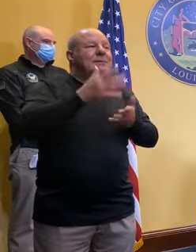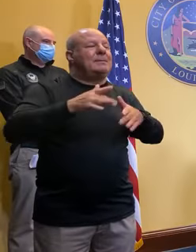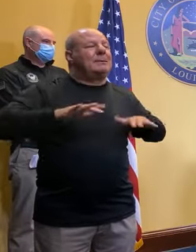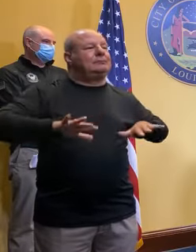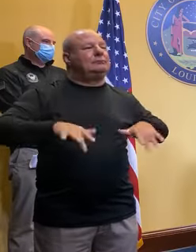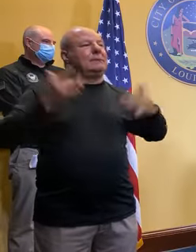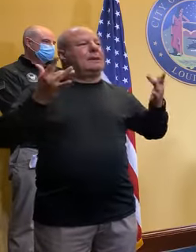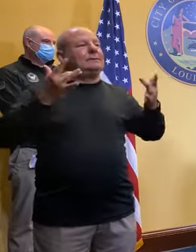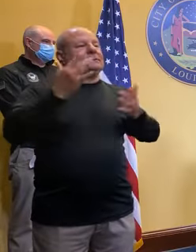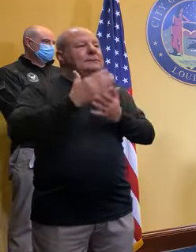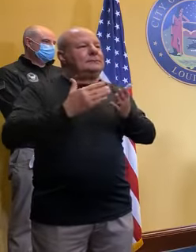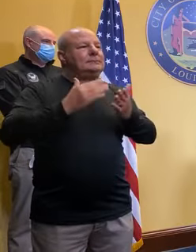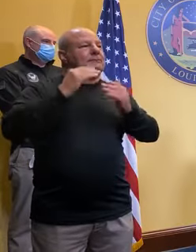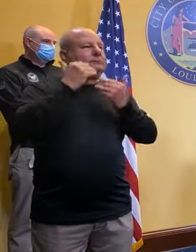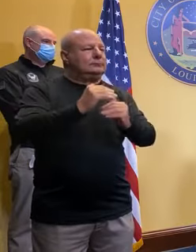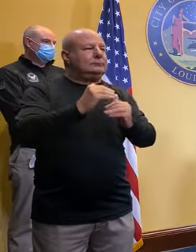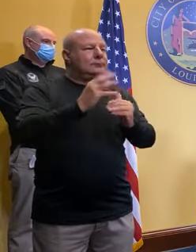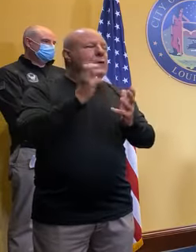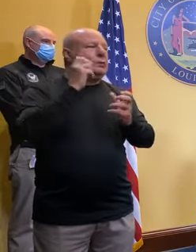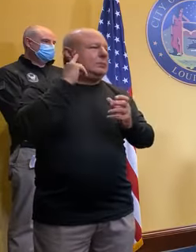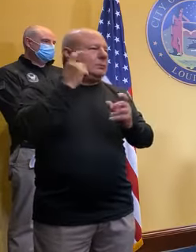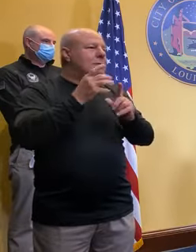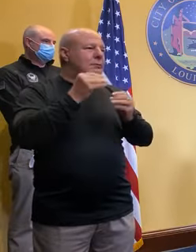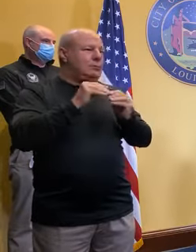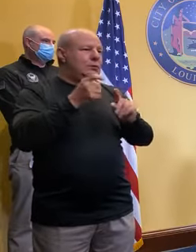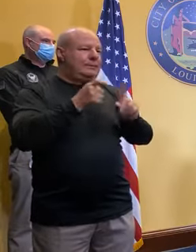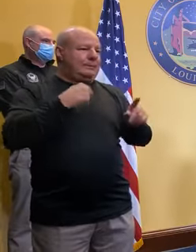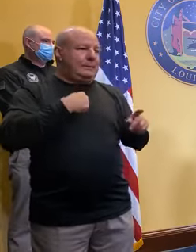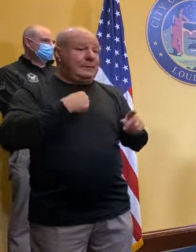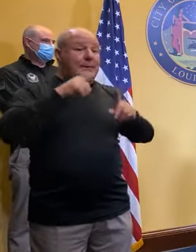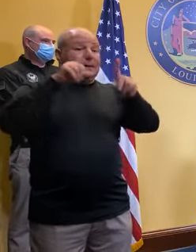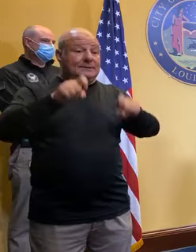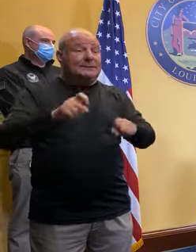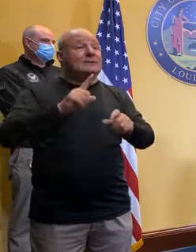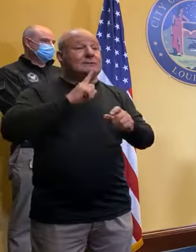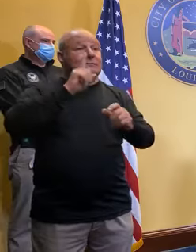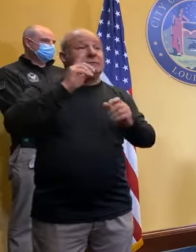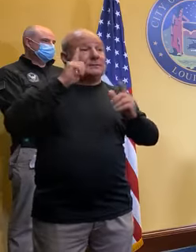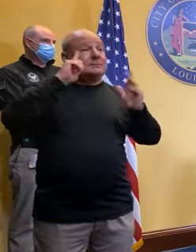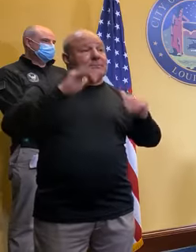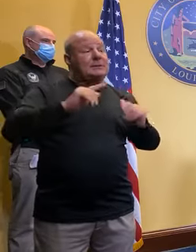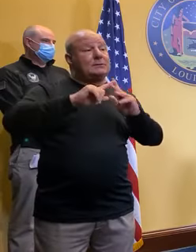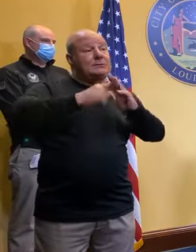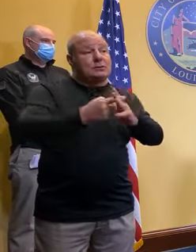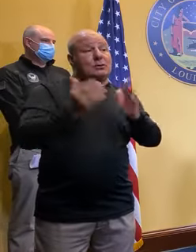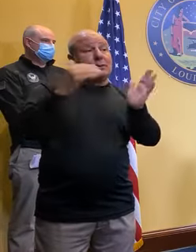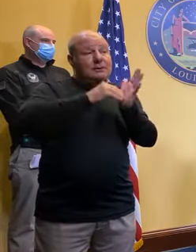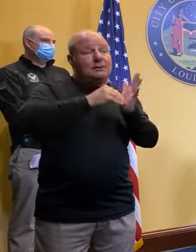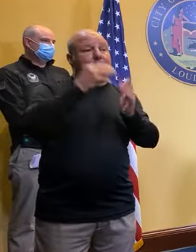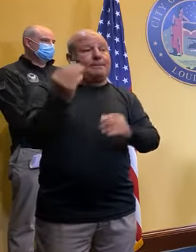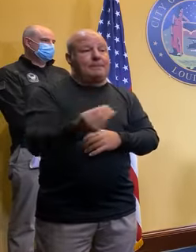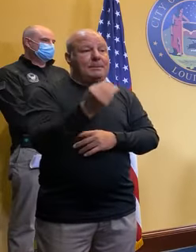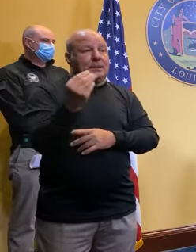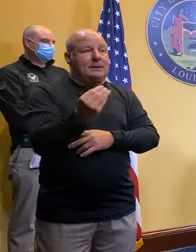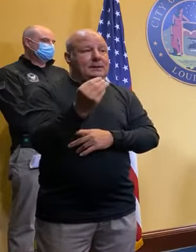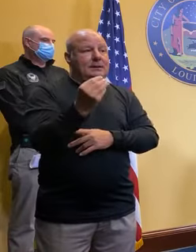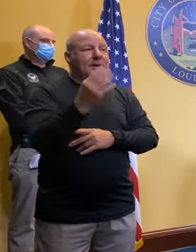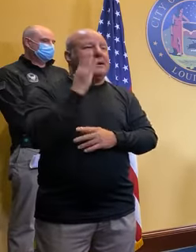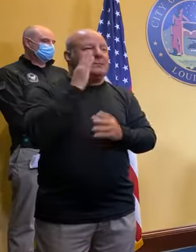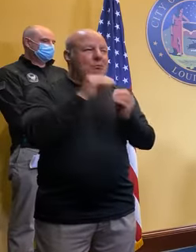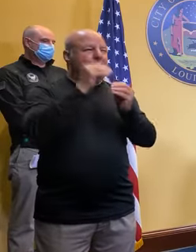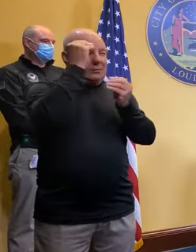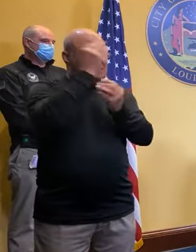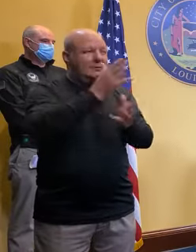that from me. Testing is expected to resume on Monday, and again, we'll be forthcoming with